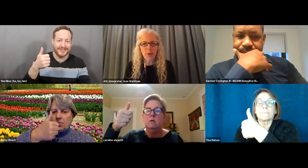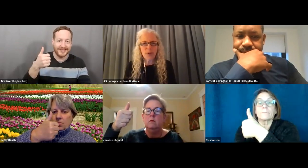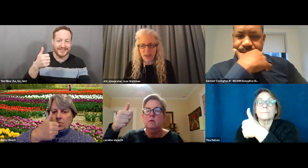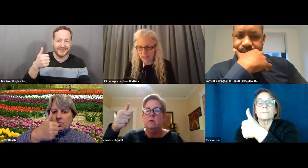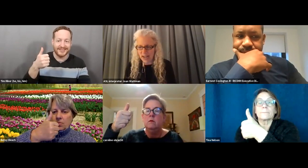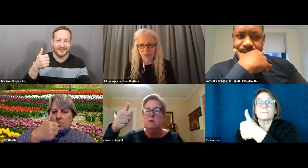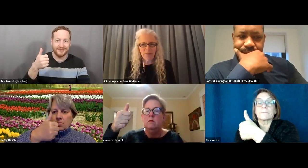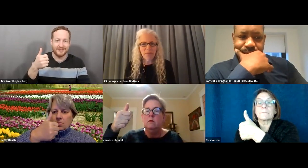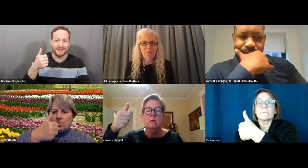opposed, thumbs down.